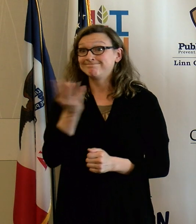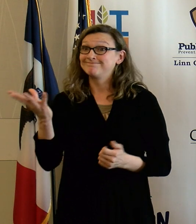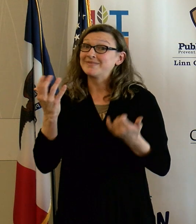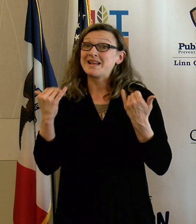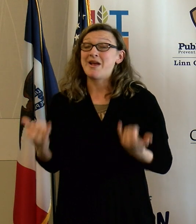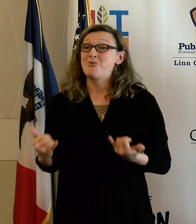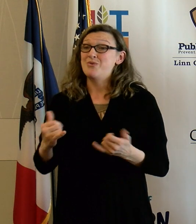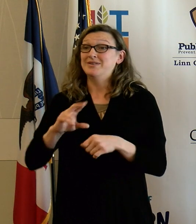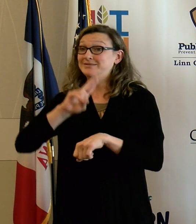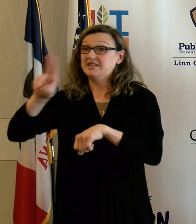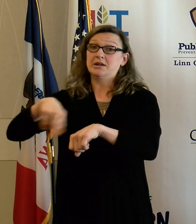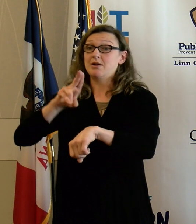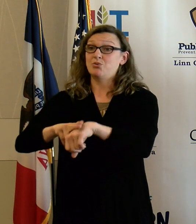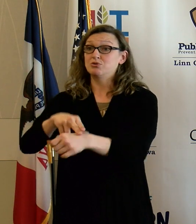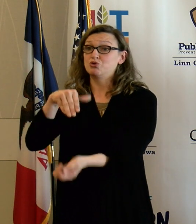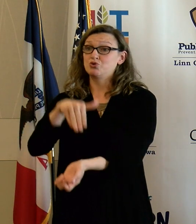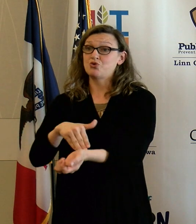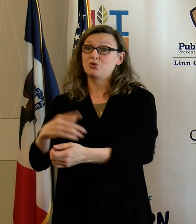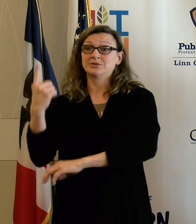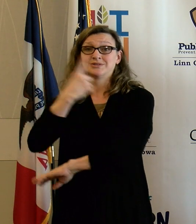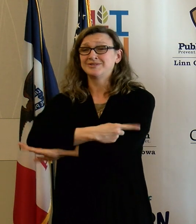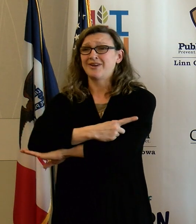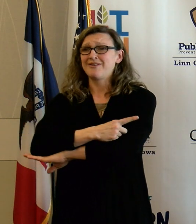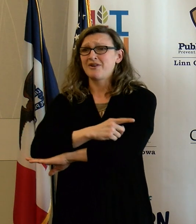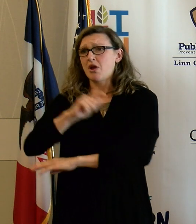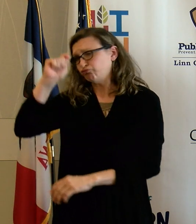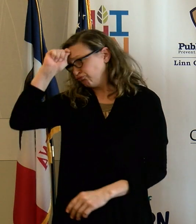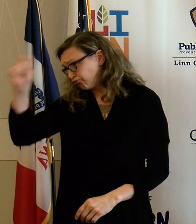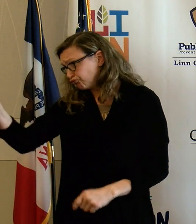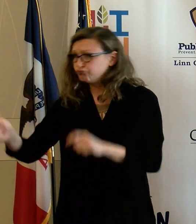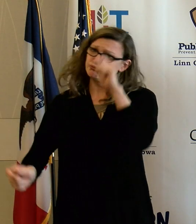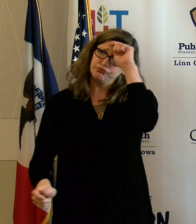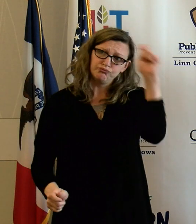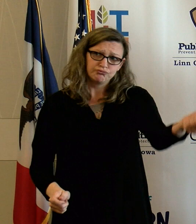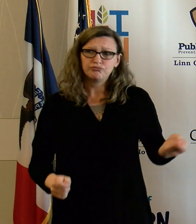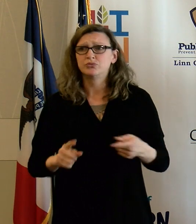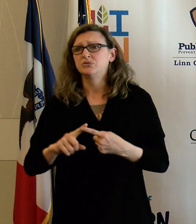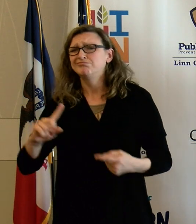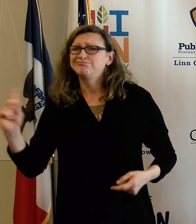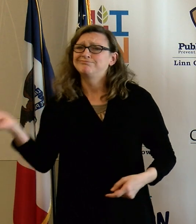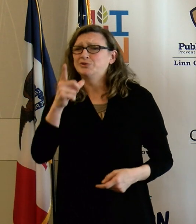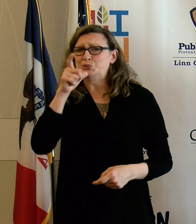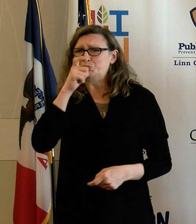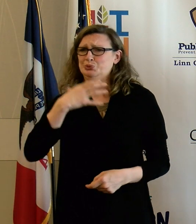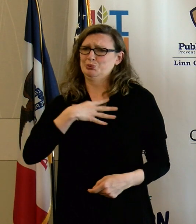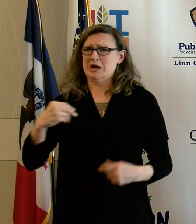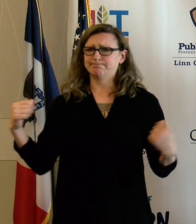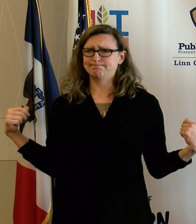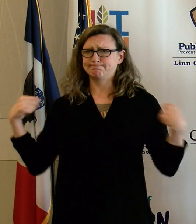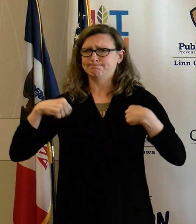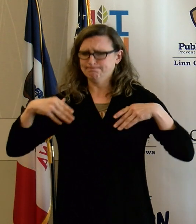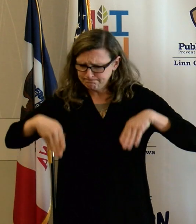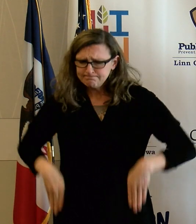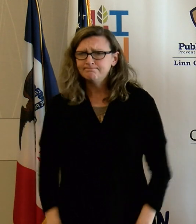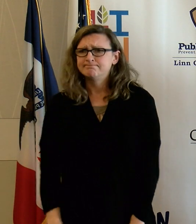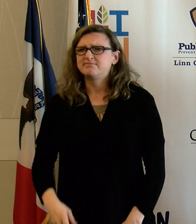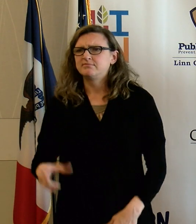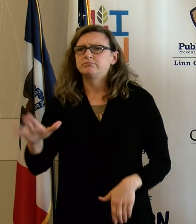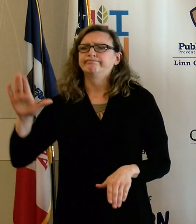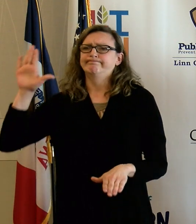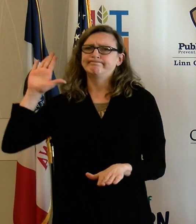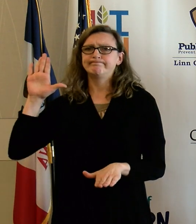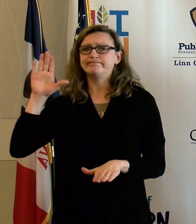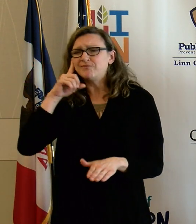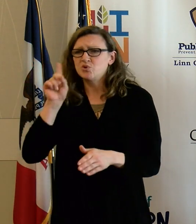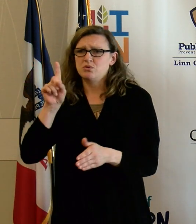we honor the women and men who don white coats and take the oath to be of service to others at all